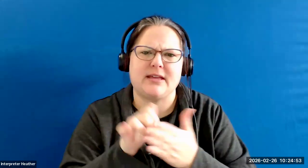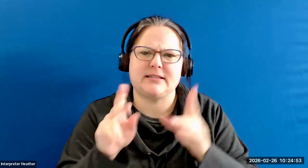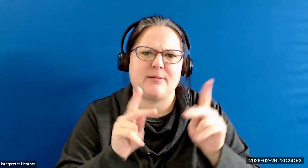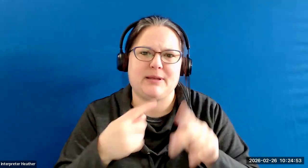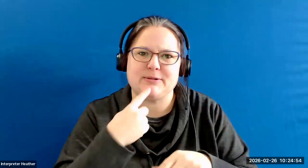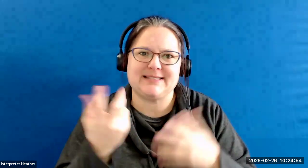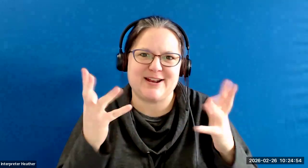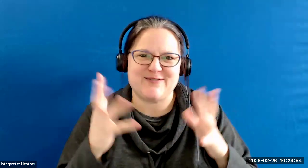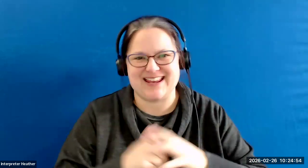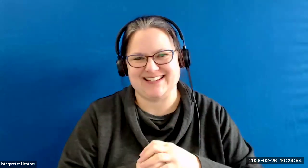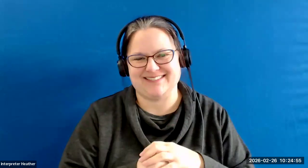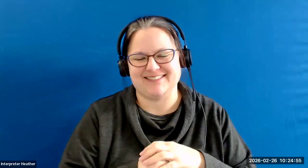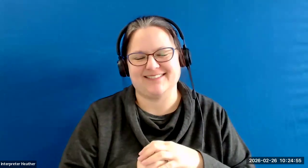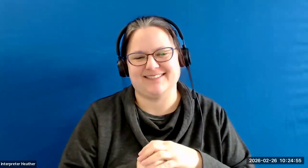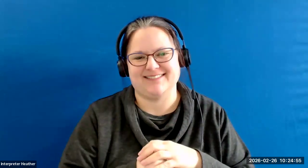too.